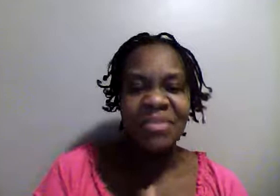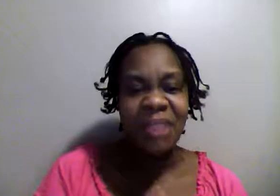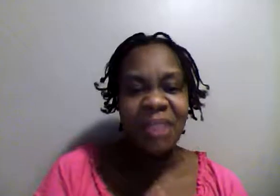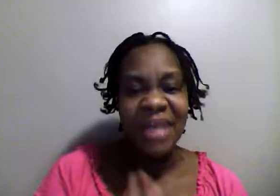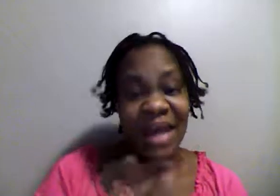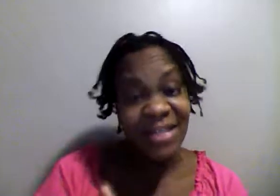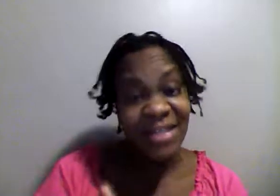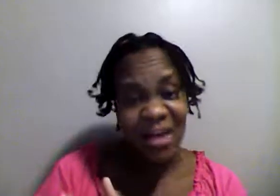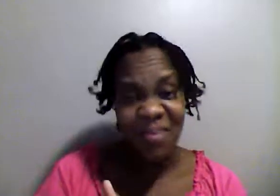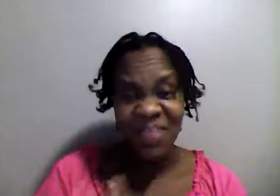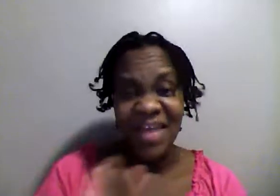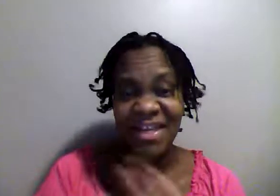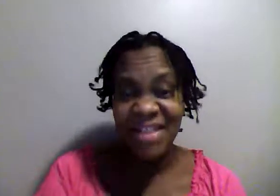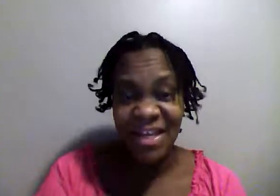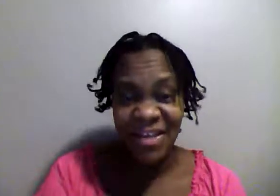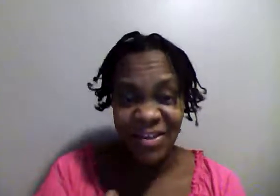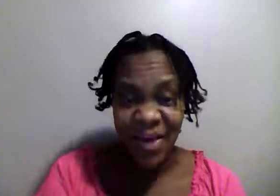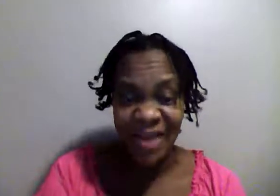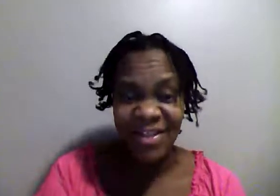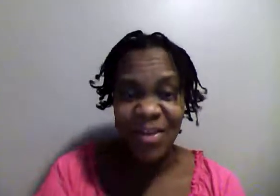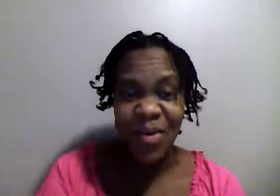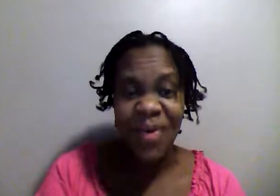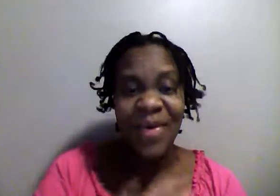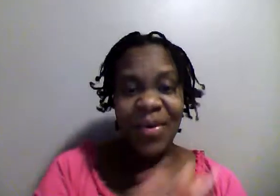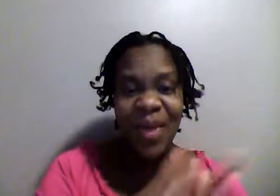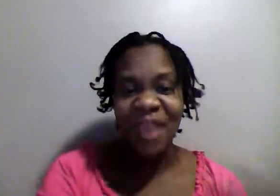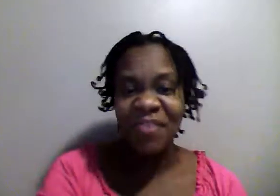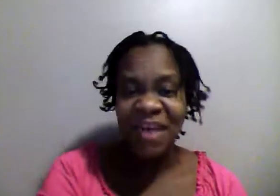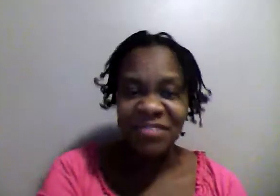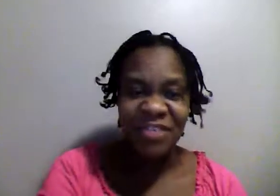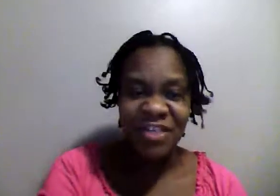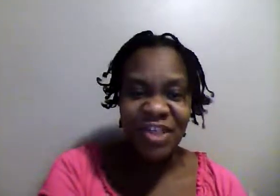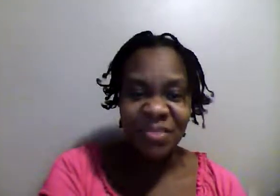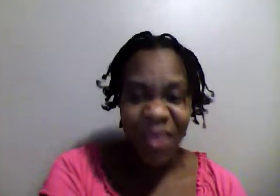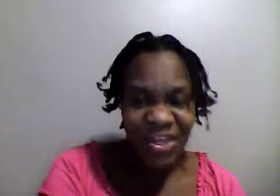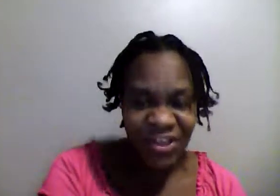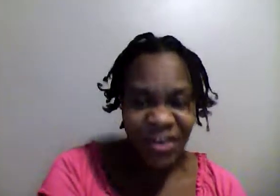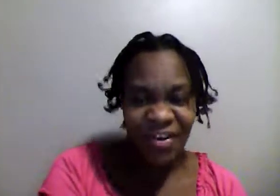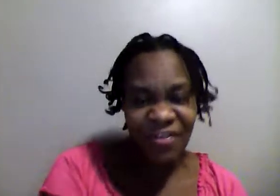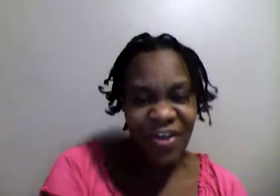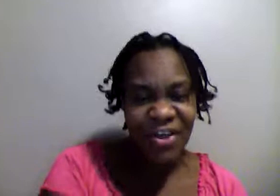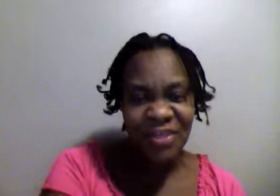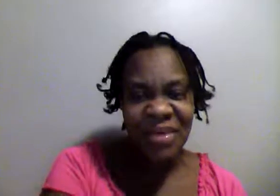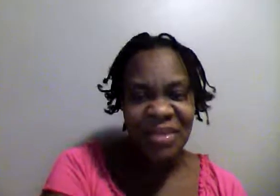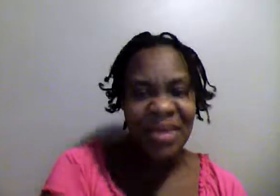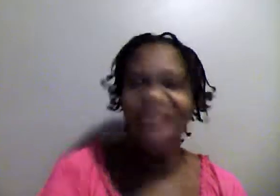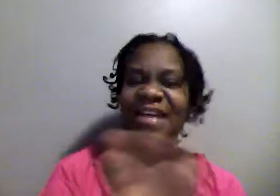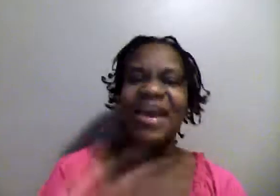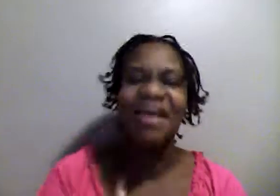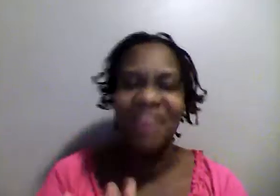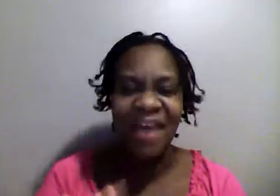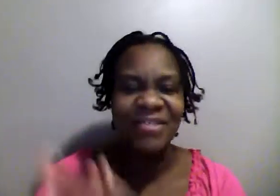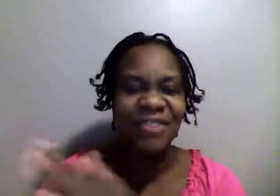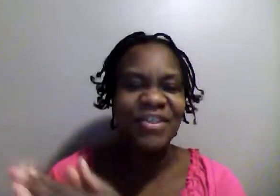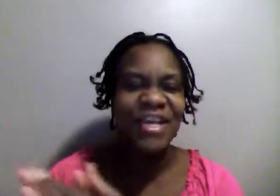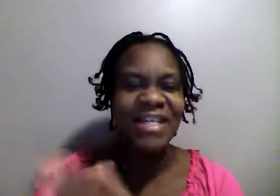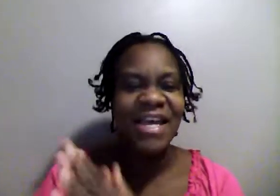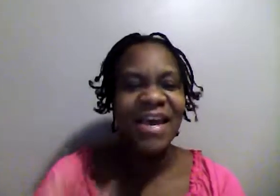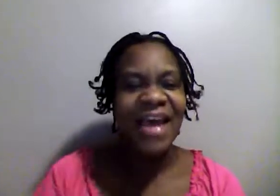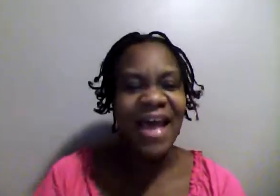the calcium that is in the soil. So you have to have sufficient moisture for your tomato plant and you have to have sufficient